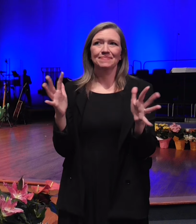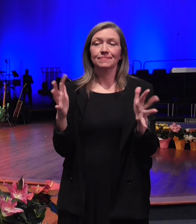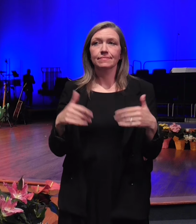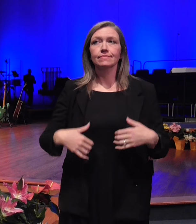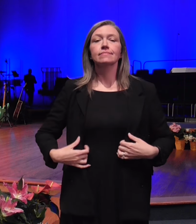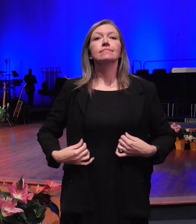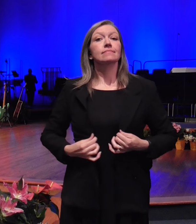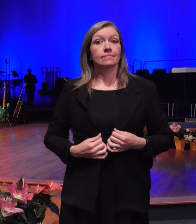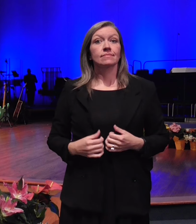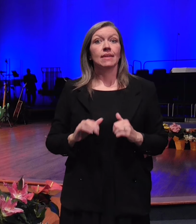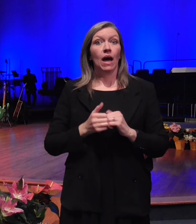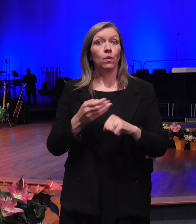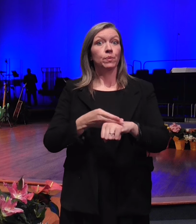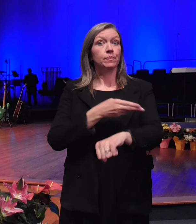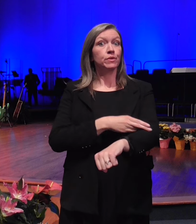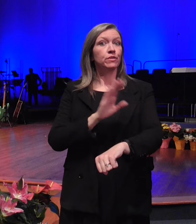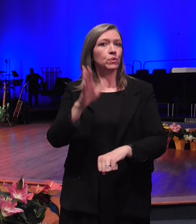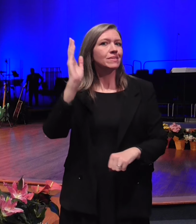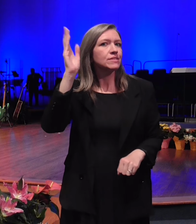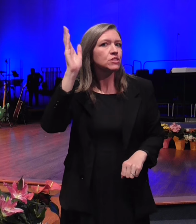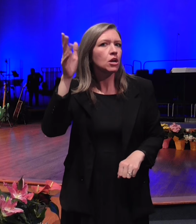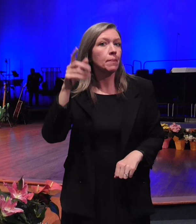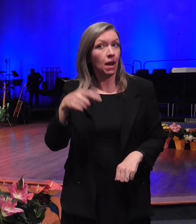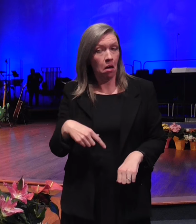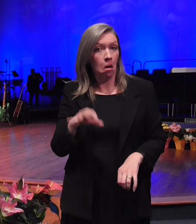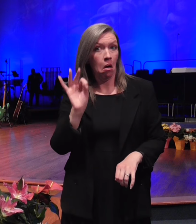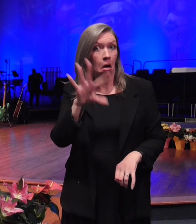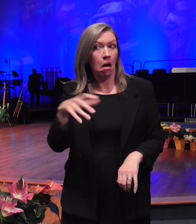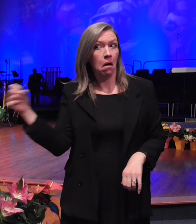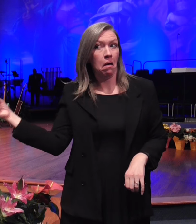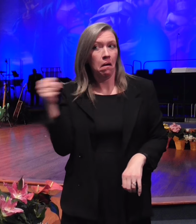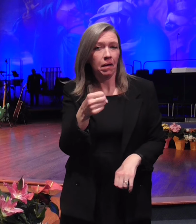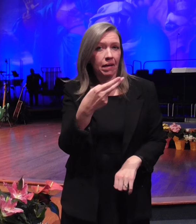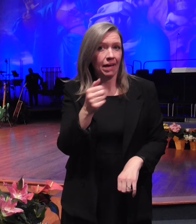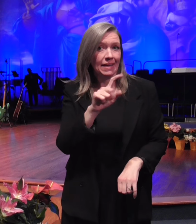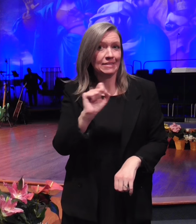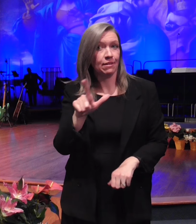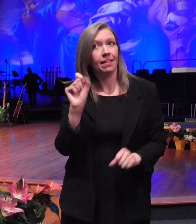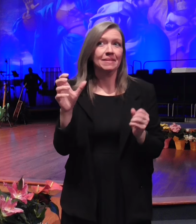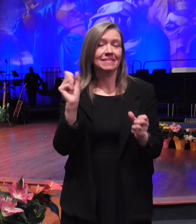How to make sermon better. One, have Hazel sing in middle of sermon.